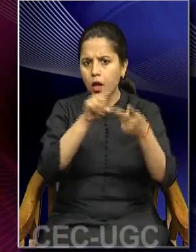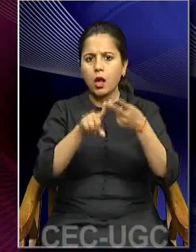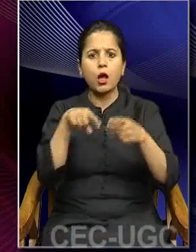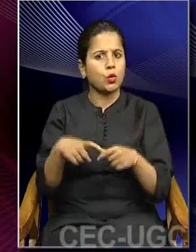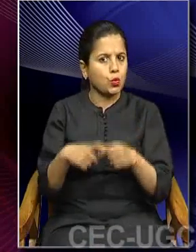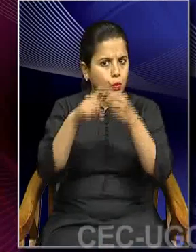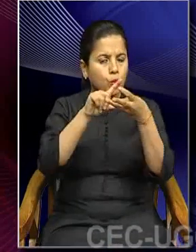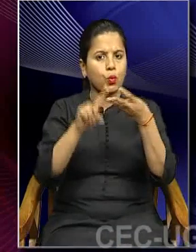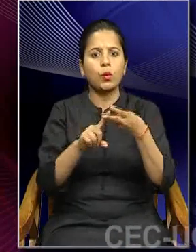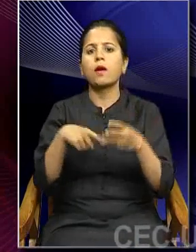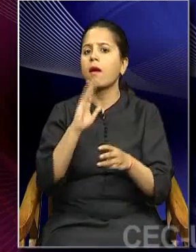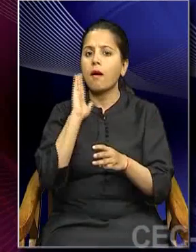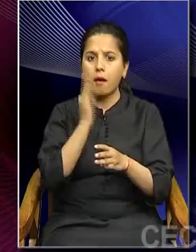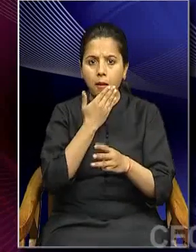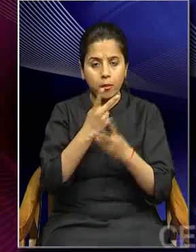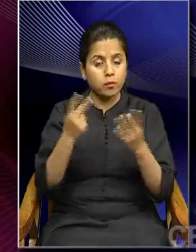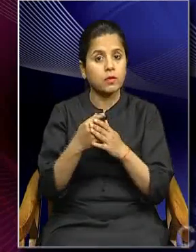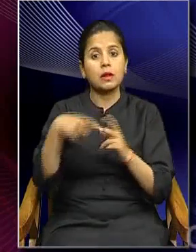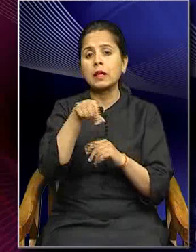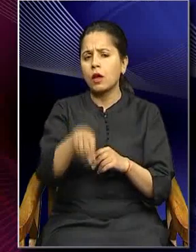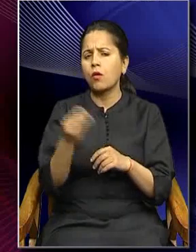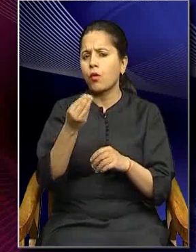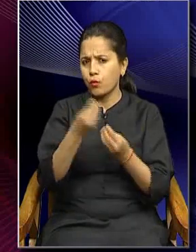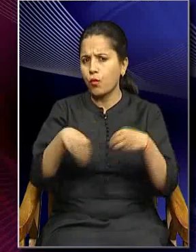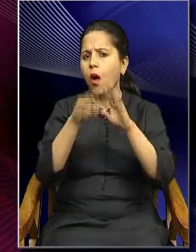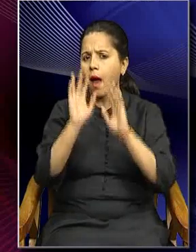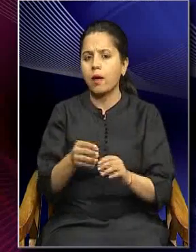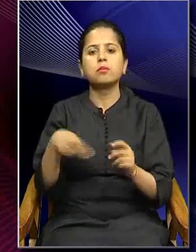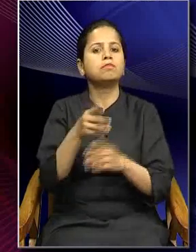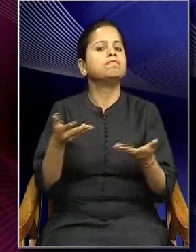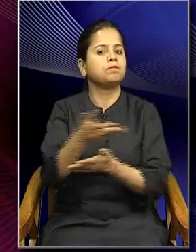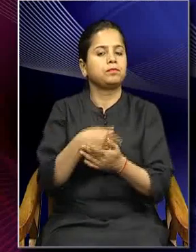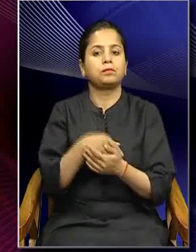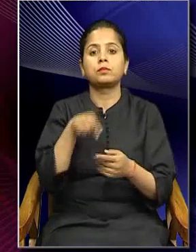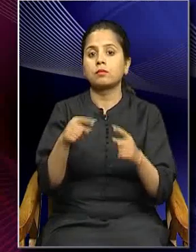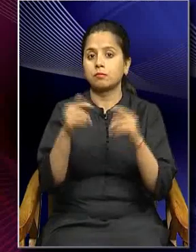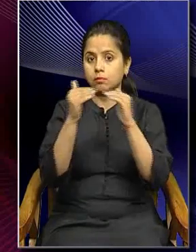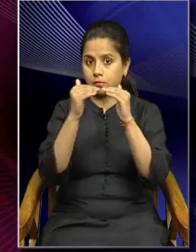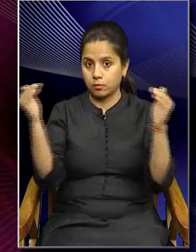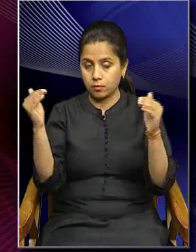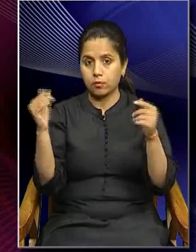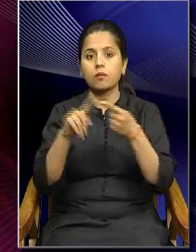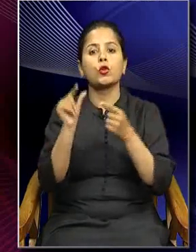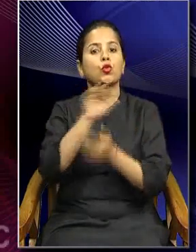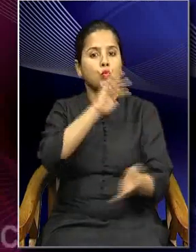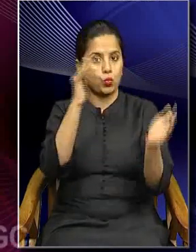four more padarthas which we need to discuss. They are Samanya or